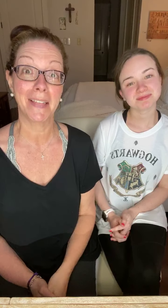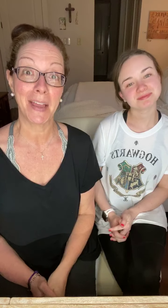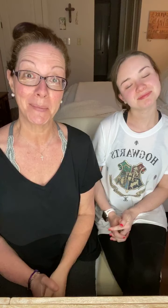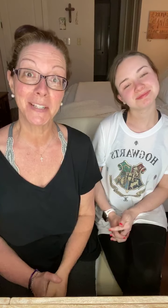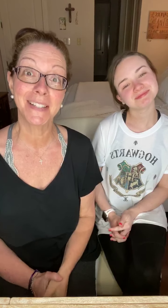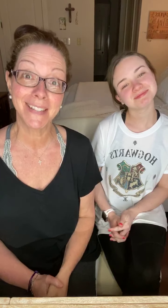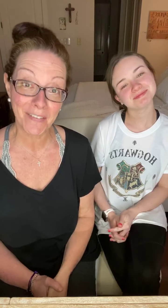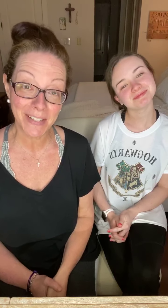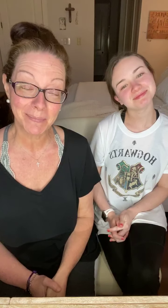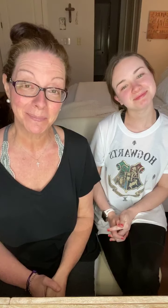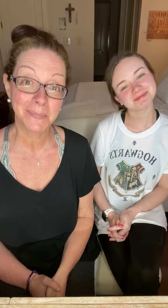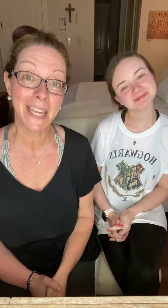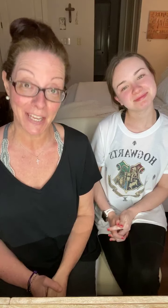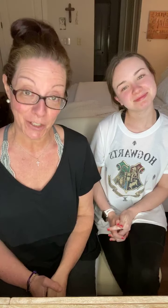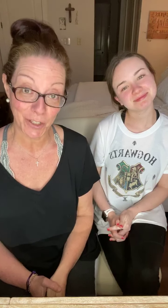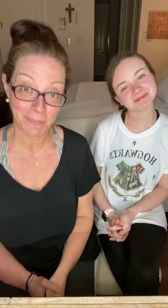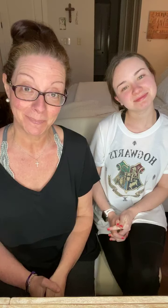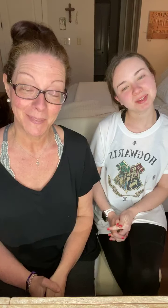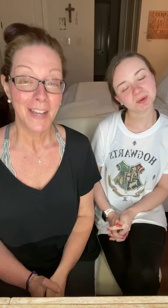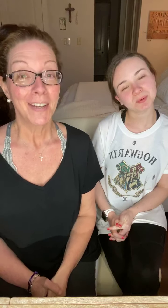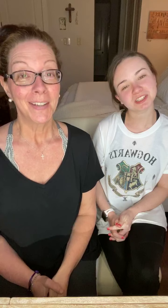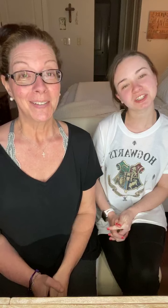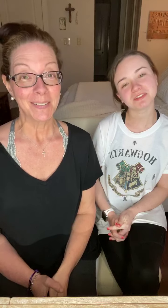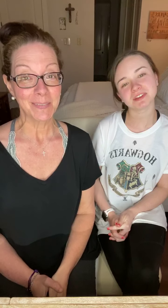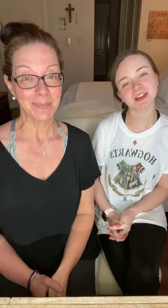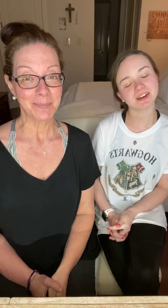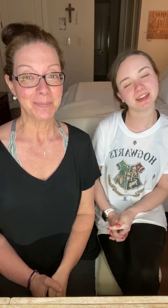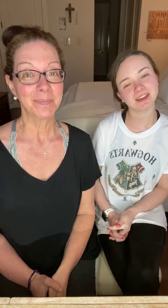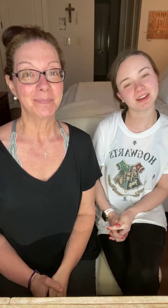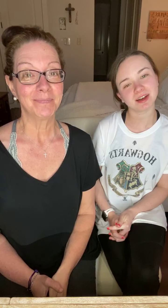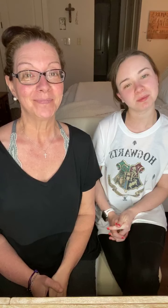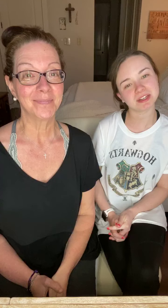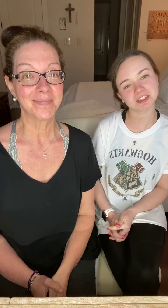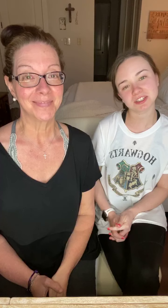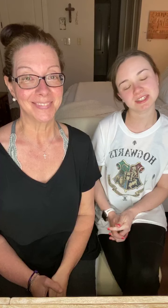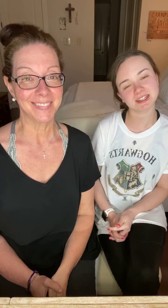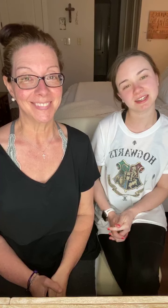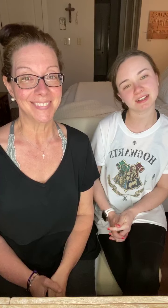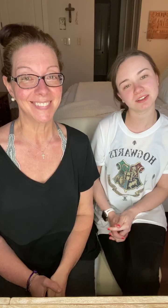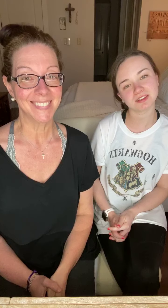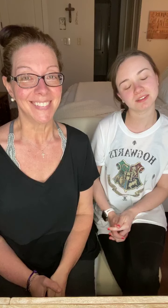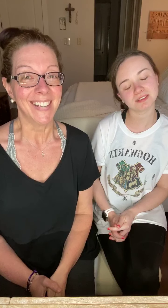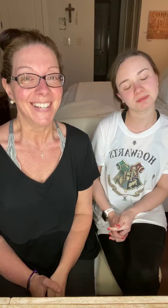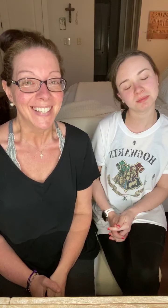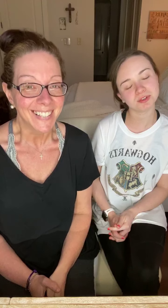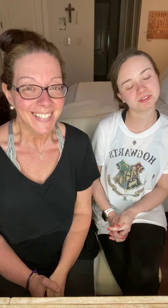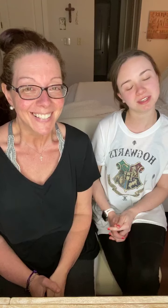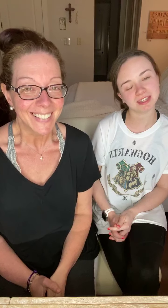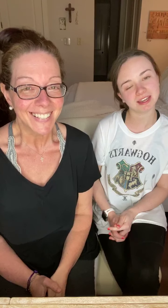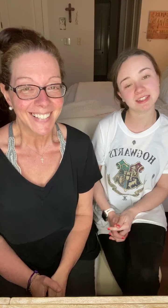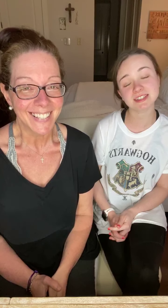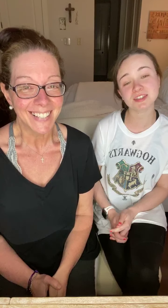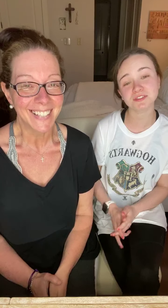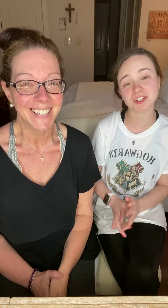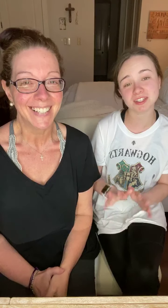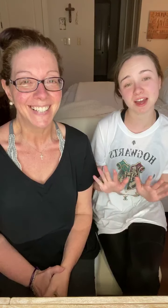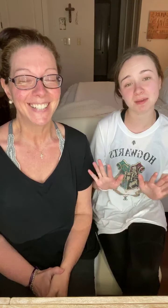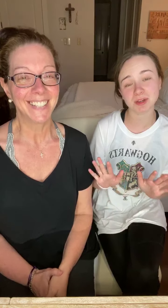language at 7-ish. We're watching a very interesting movie. This is the first time, okay,